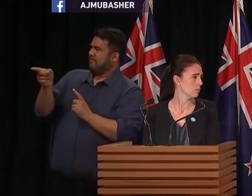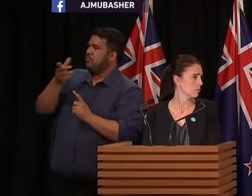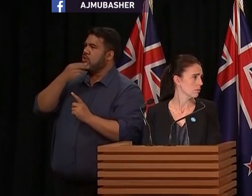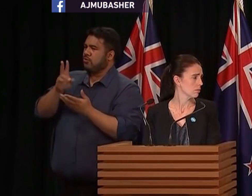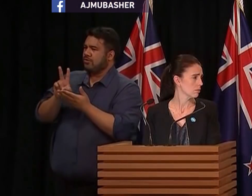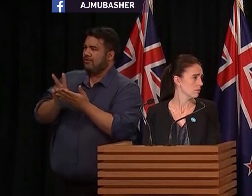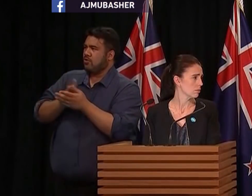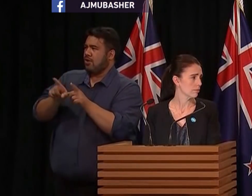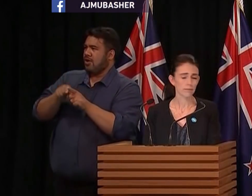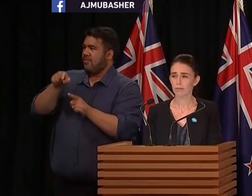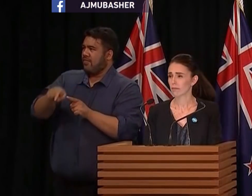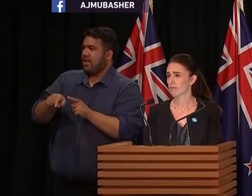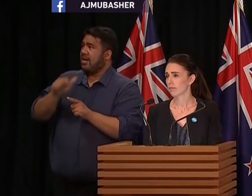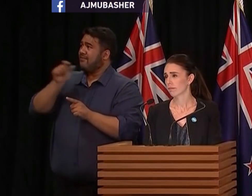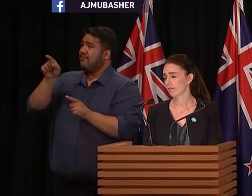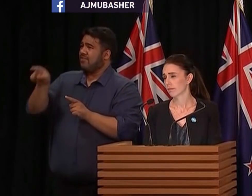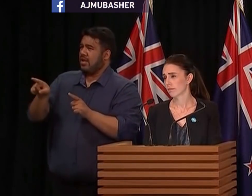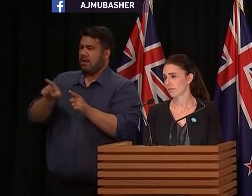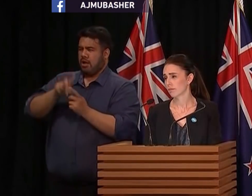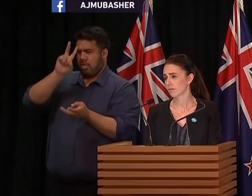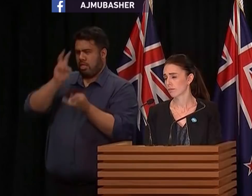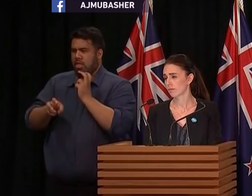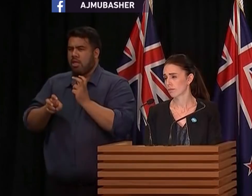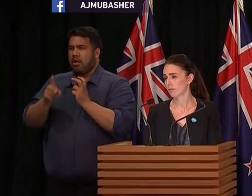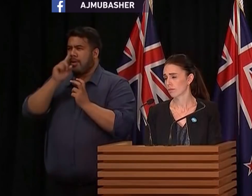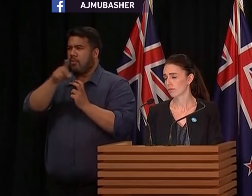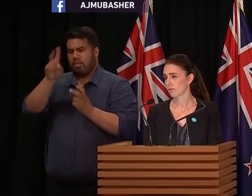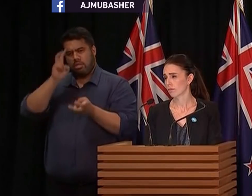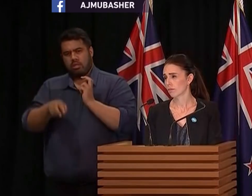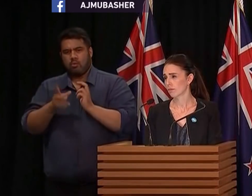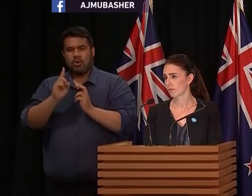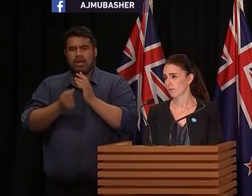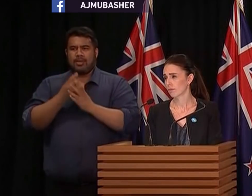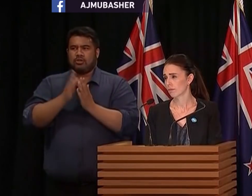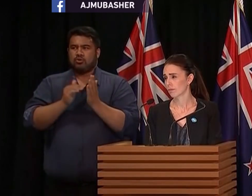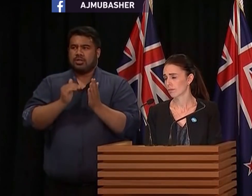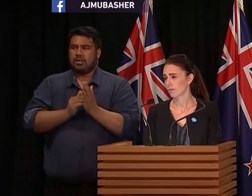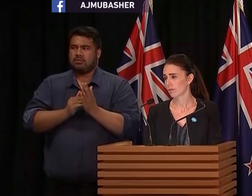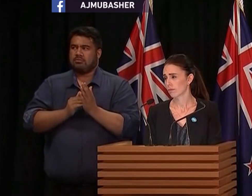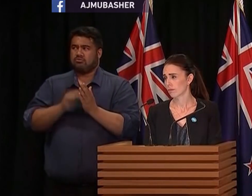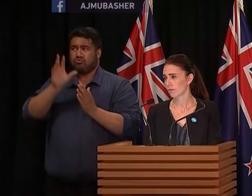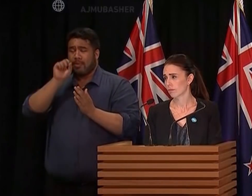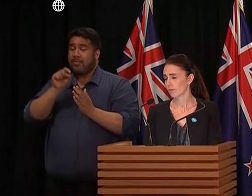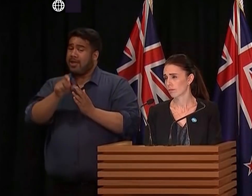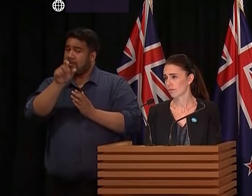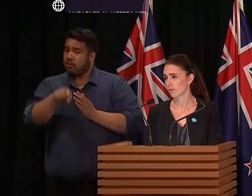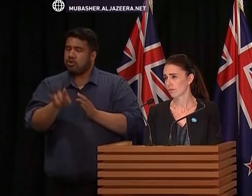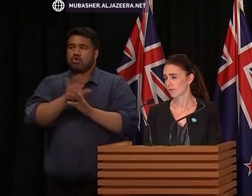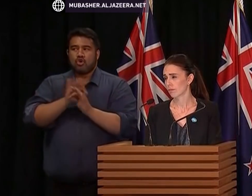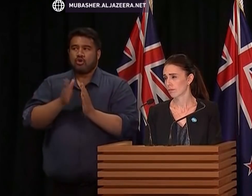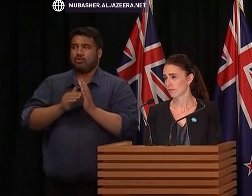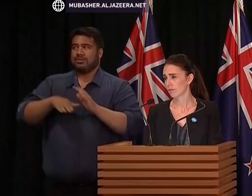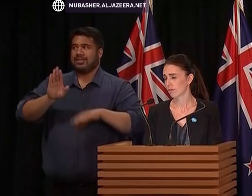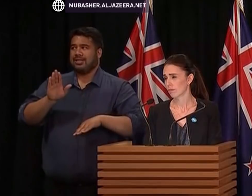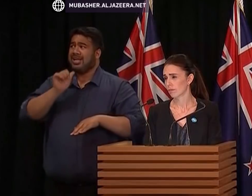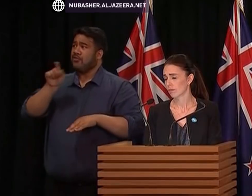stature that misrepresents this country, given that this was a non-New Zealand citizen, imperils the future and safety